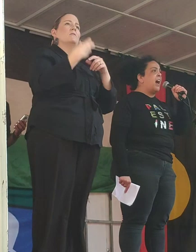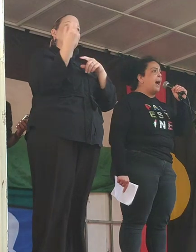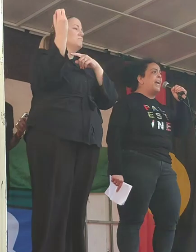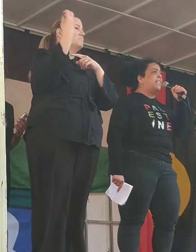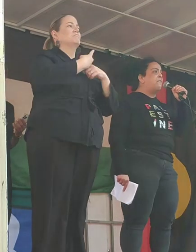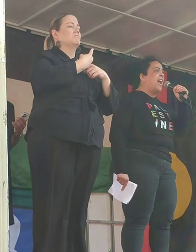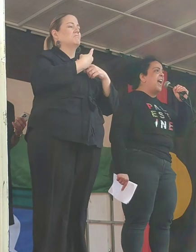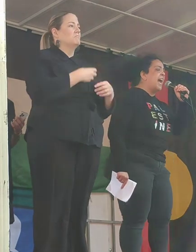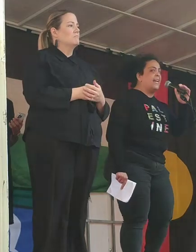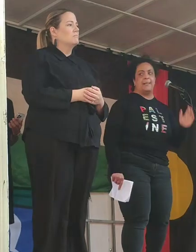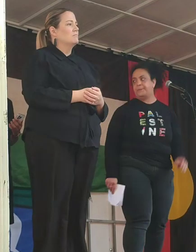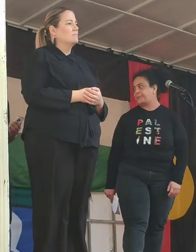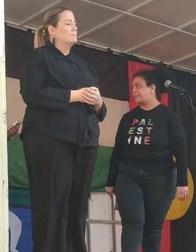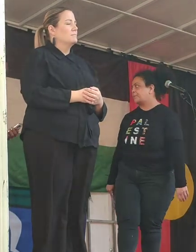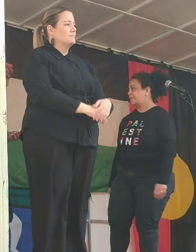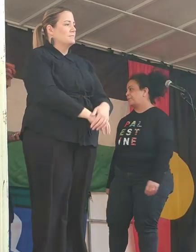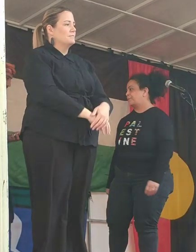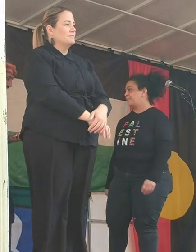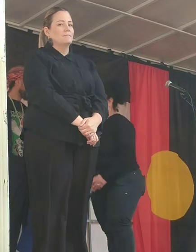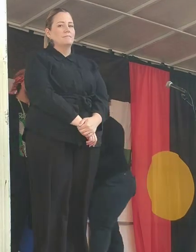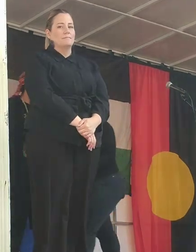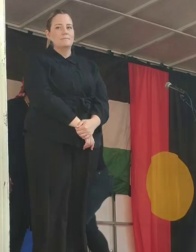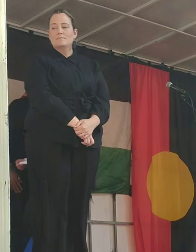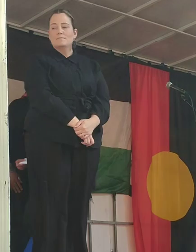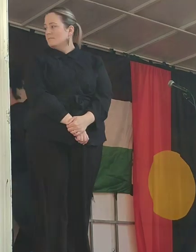never be defeated.